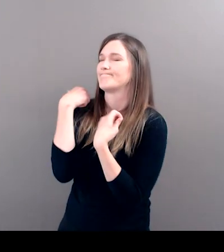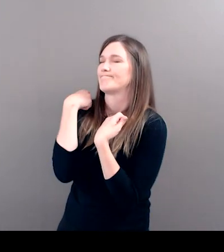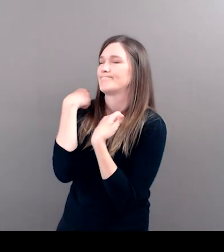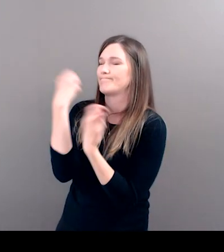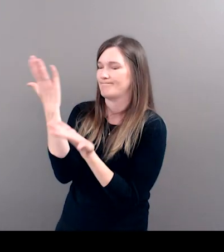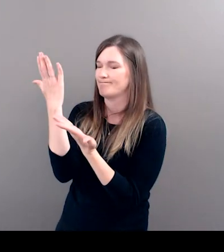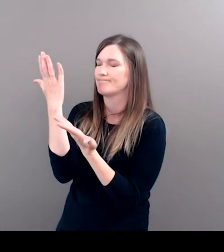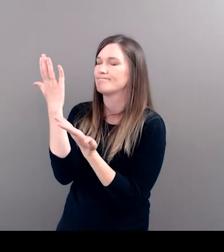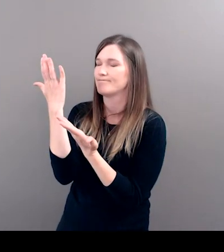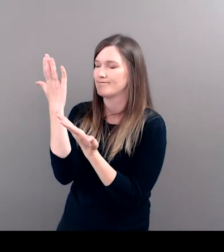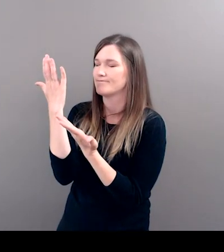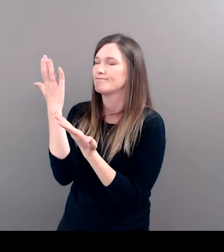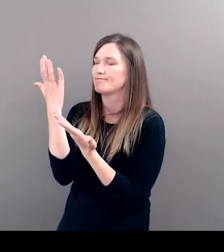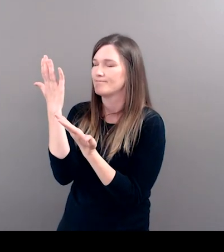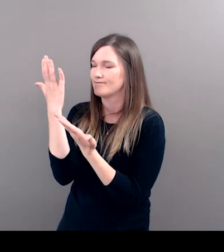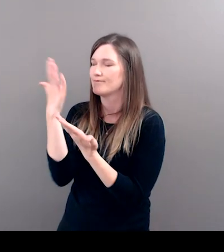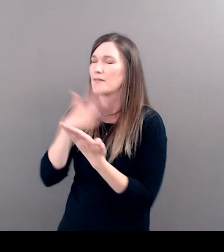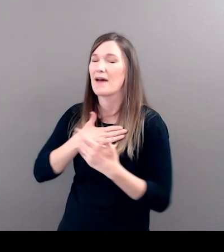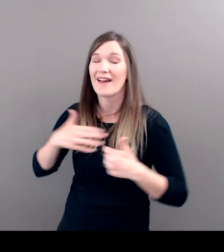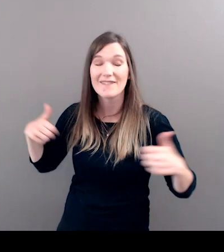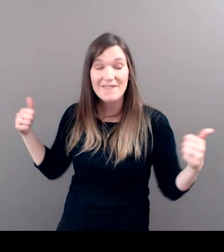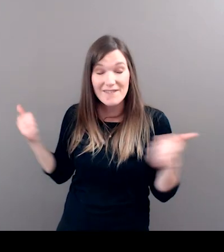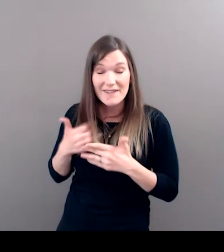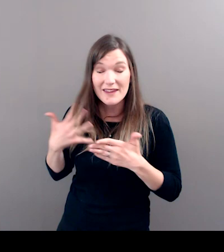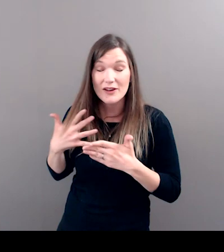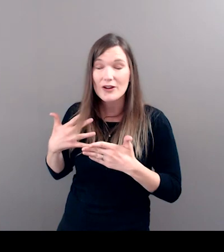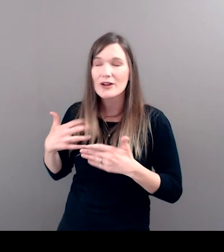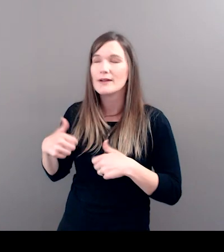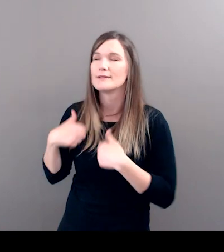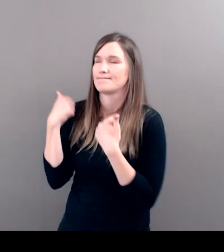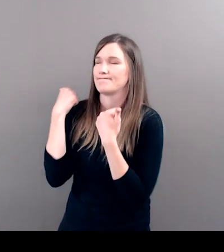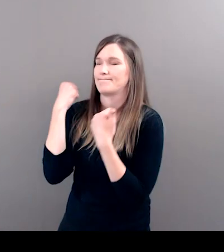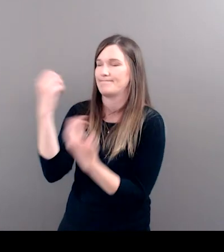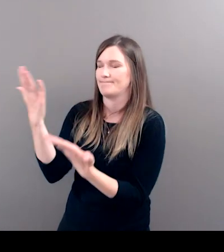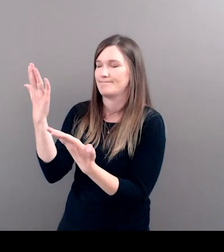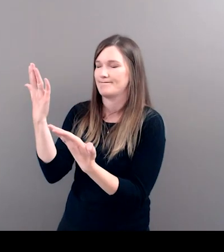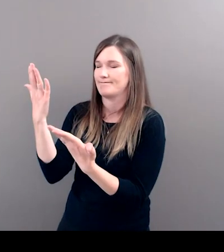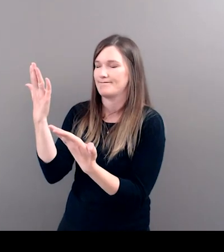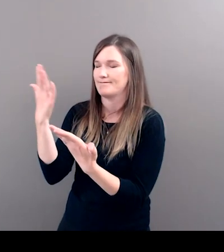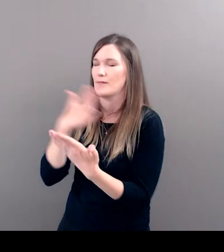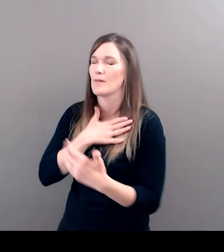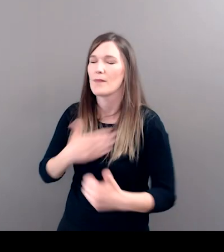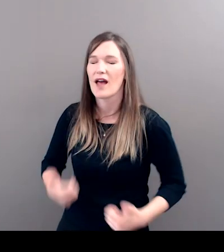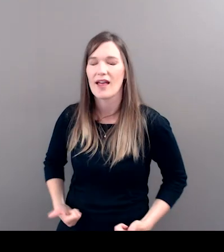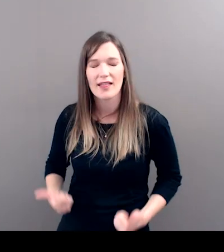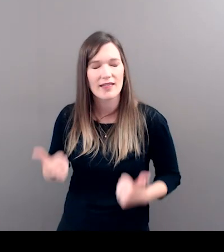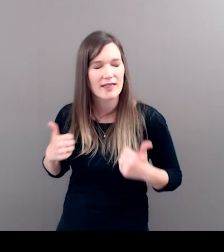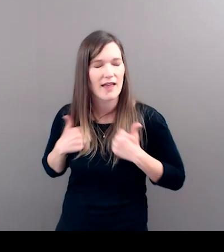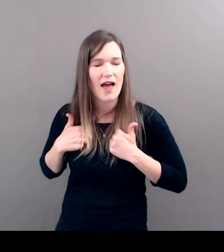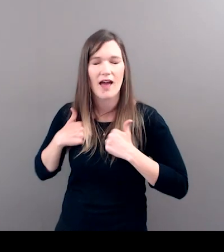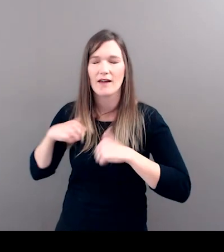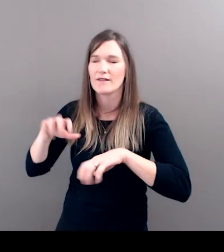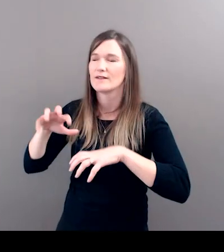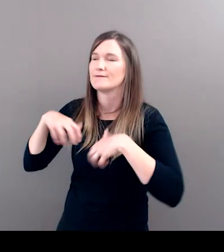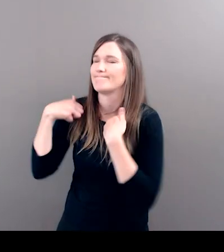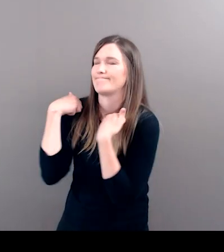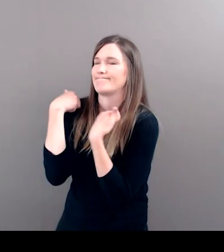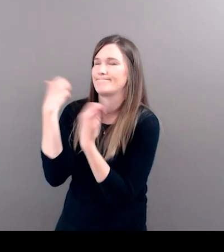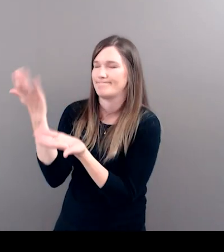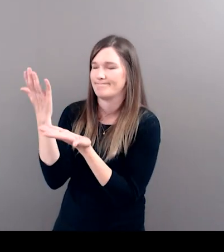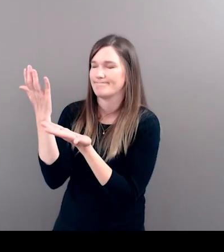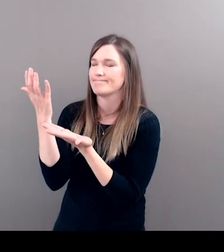to you. I want to walk by faith and confront the obstacles that are in my